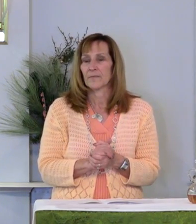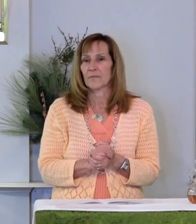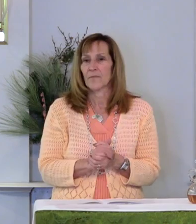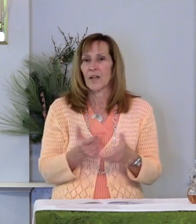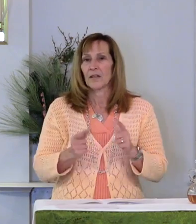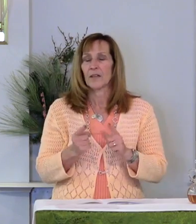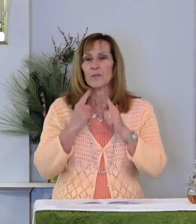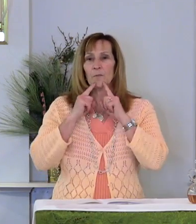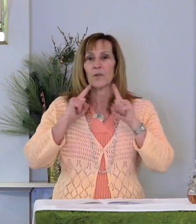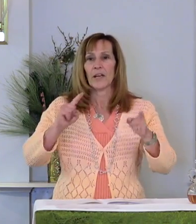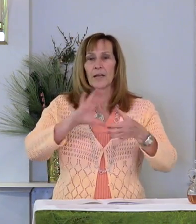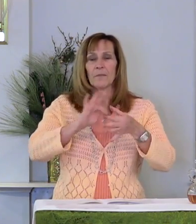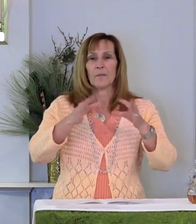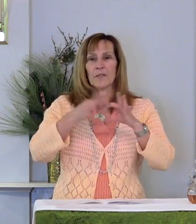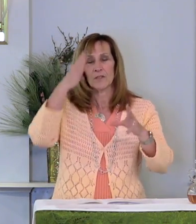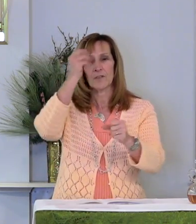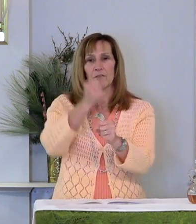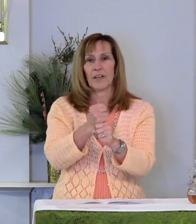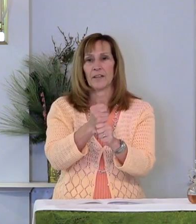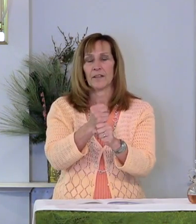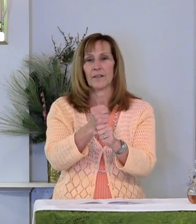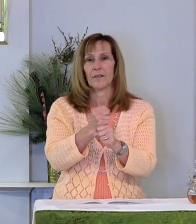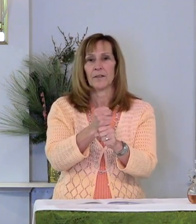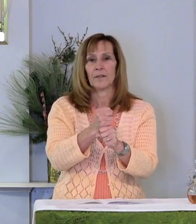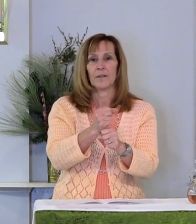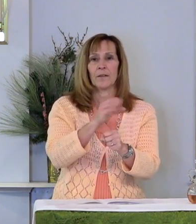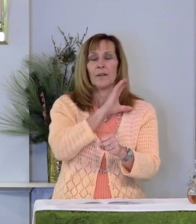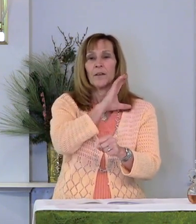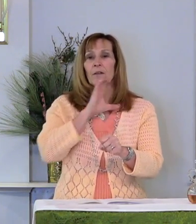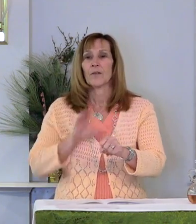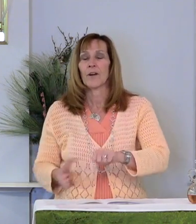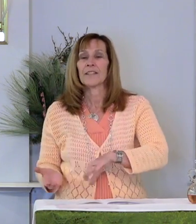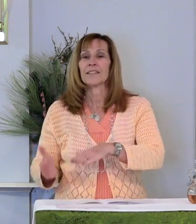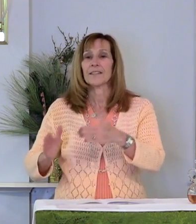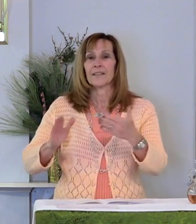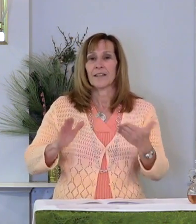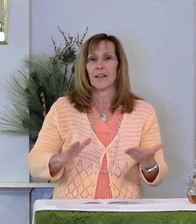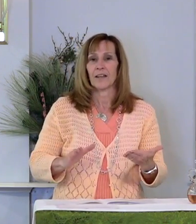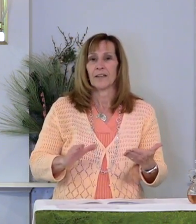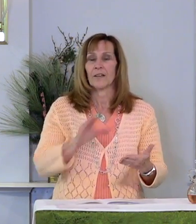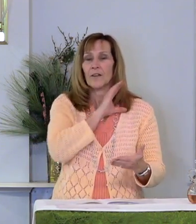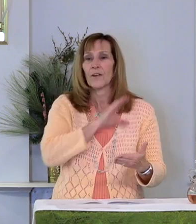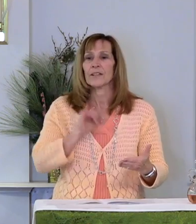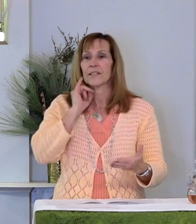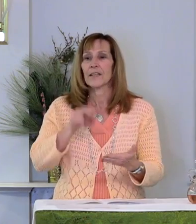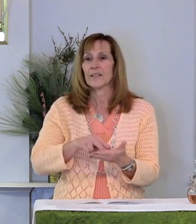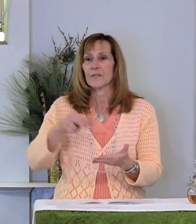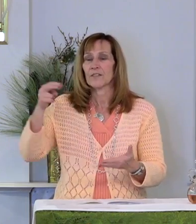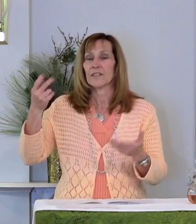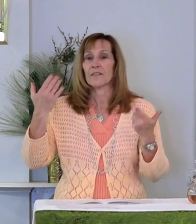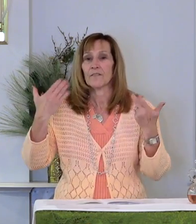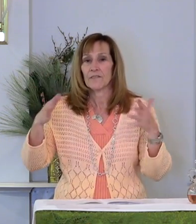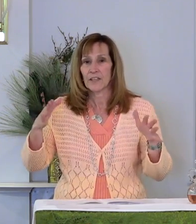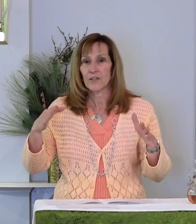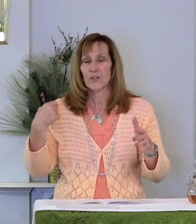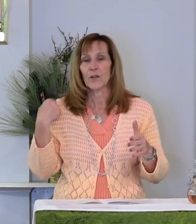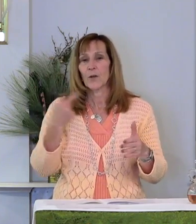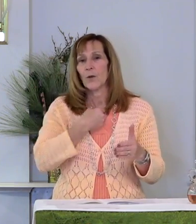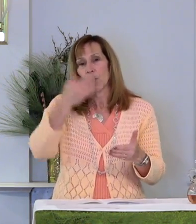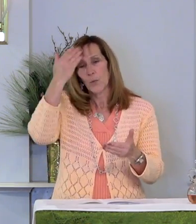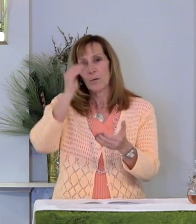Let us proclaim the mystery of faith. Christ died. Christ is risen and finished.